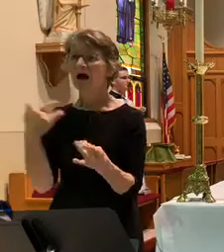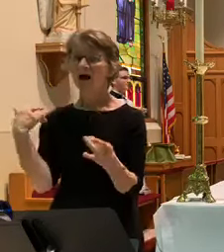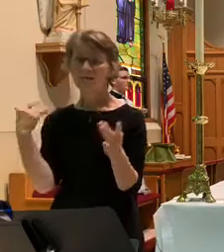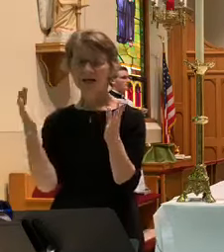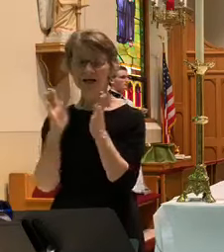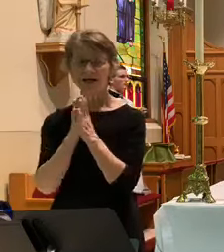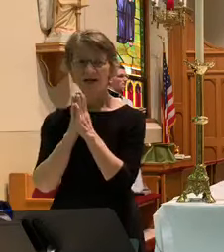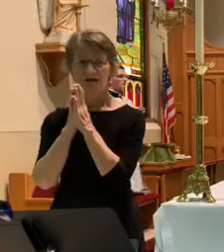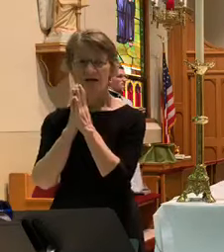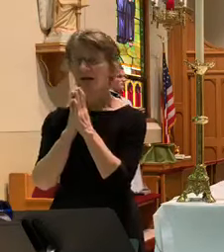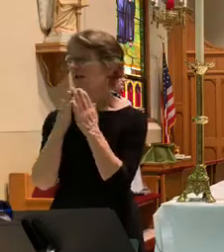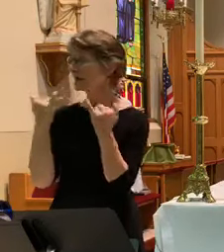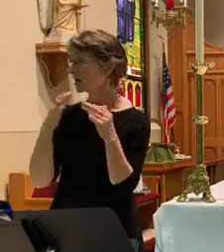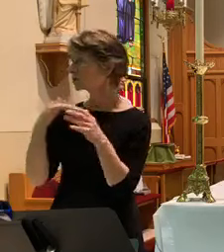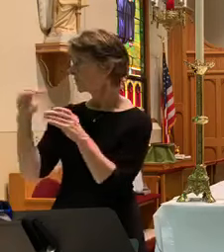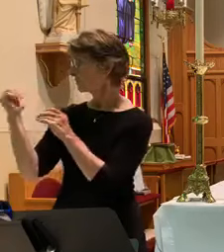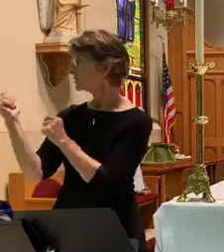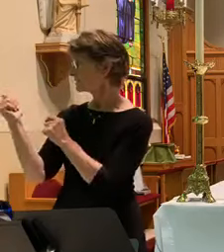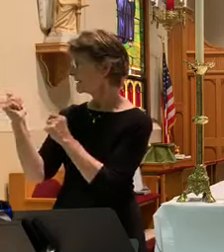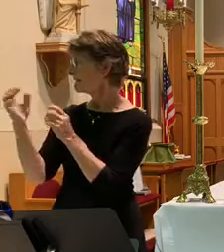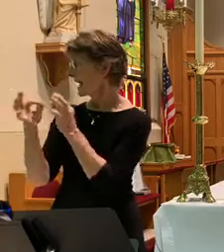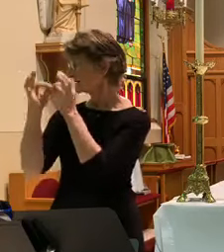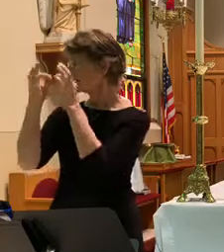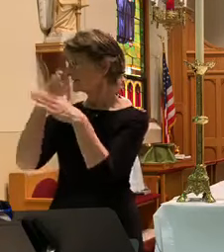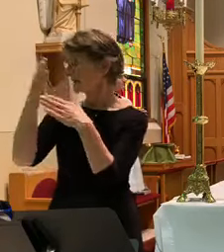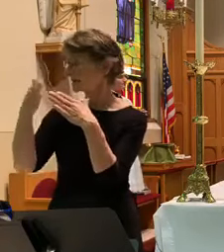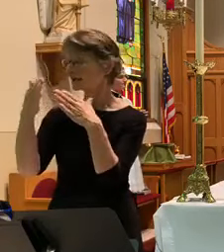Spirit. Go forth, the Mass is ended.